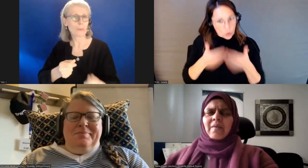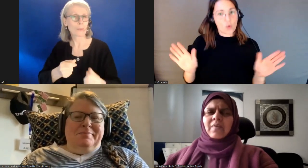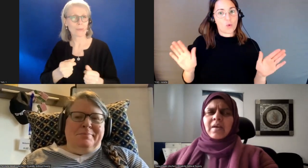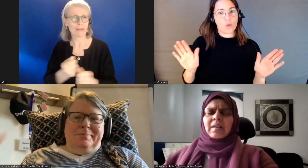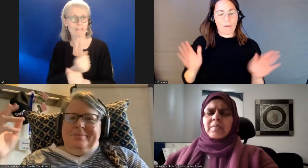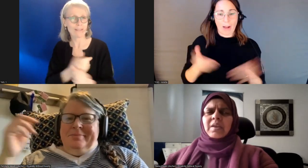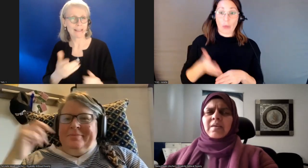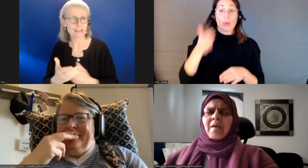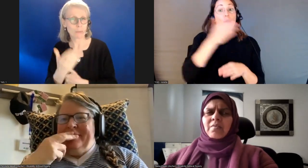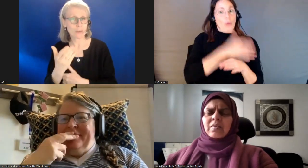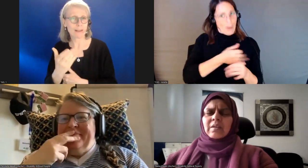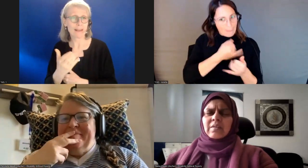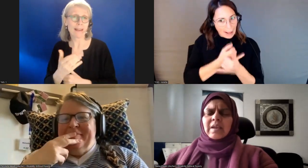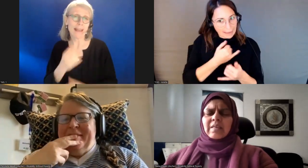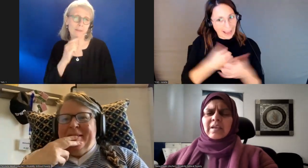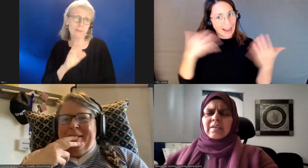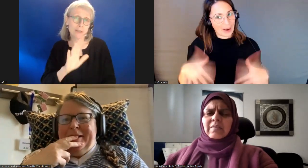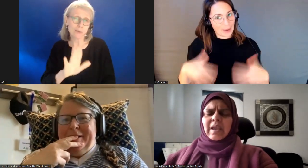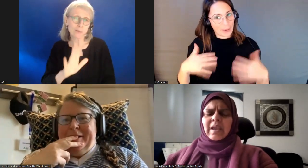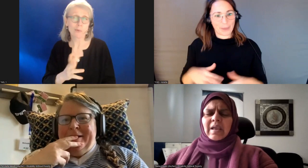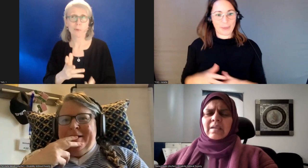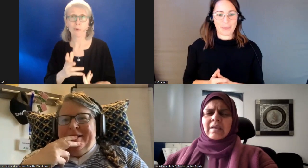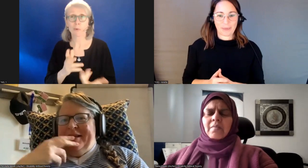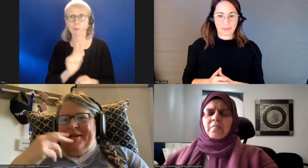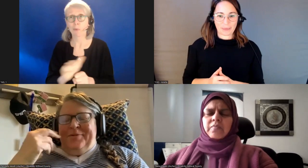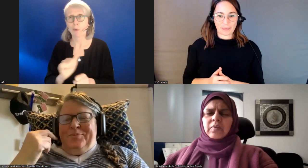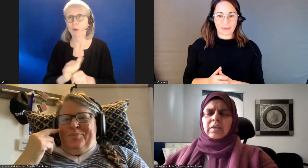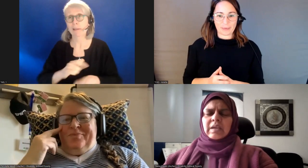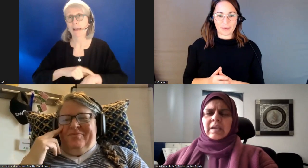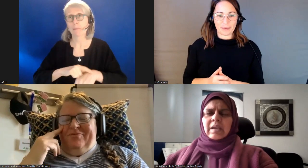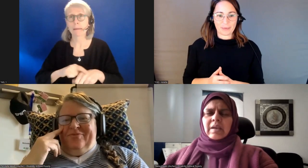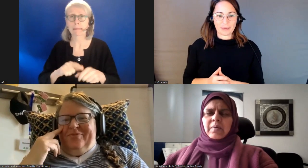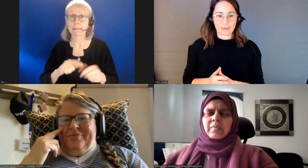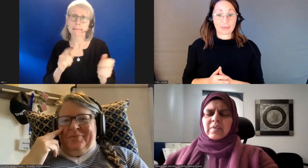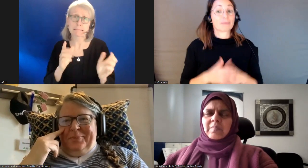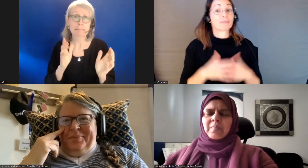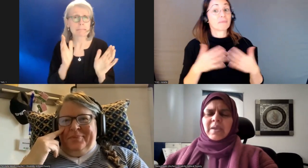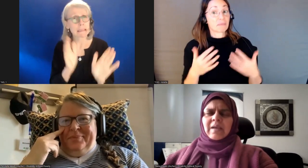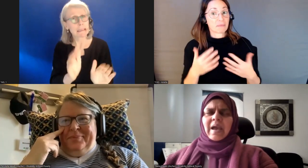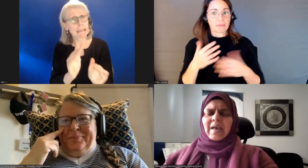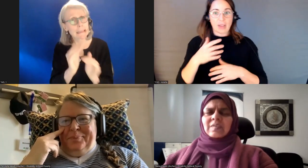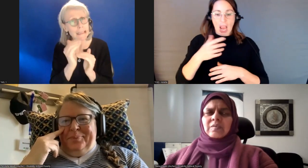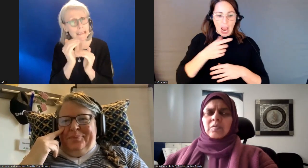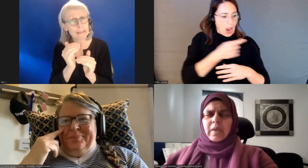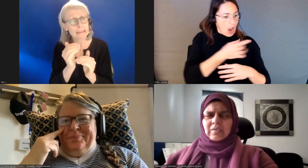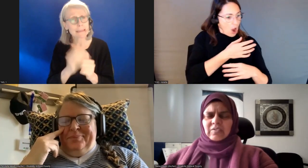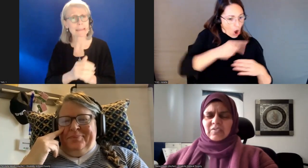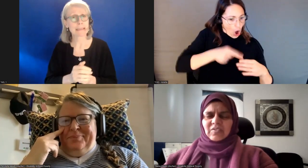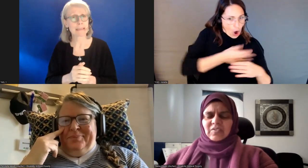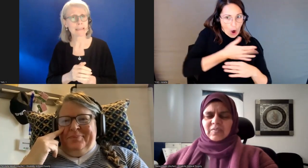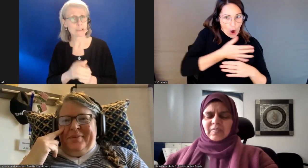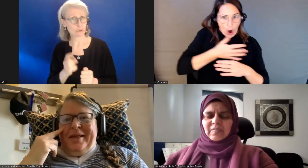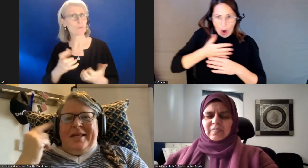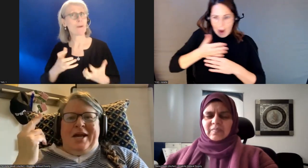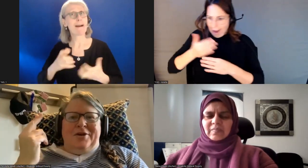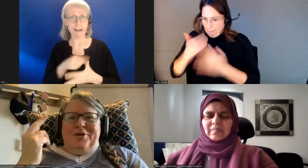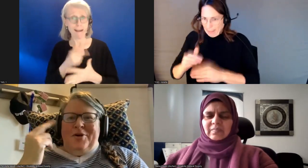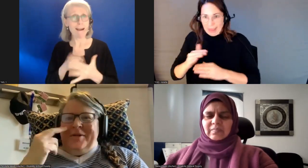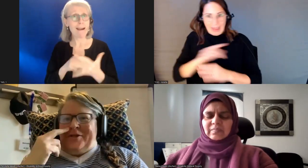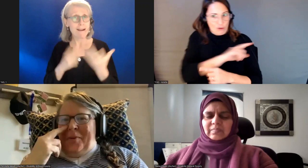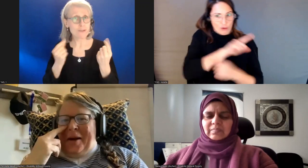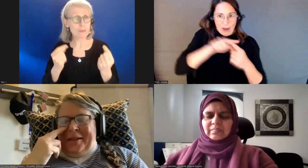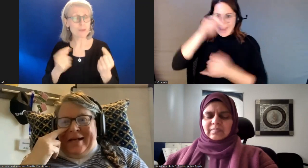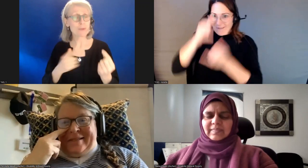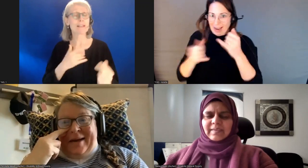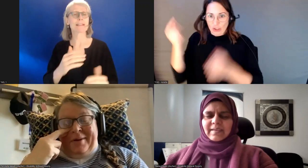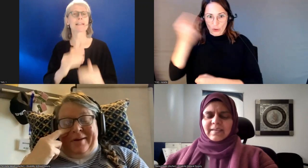that you have limited hours in the day that you can fully participate as you wish. Yeah, you know